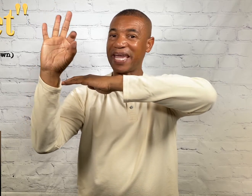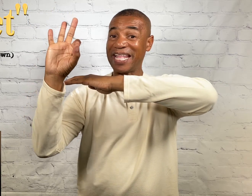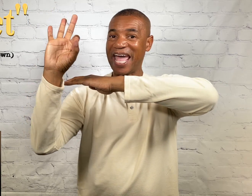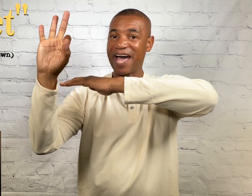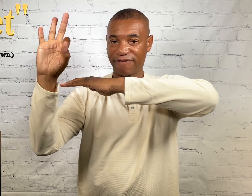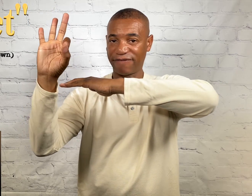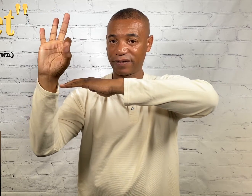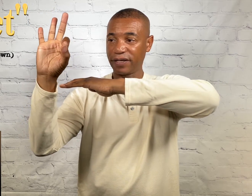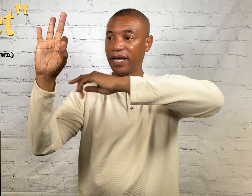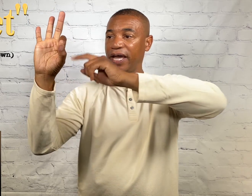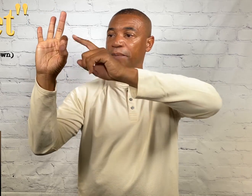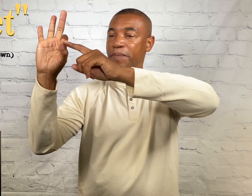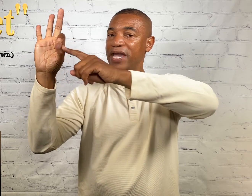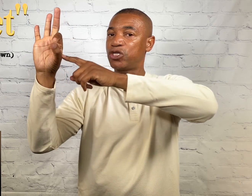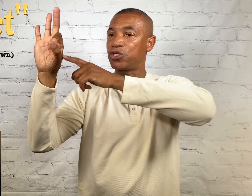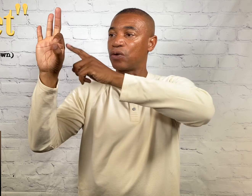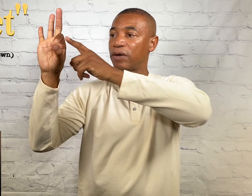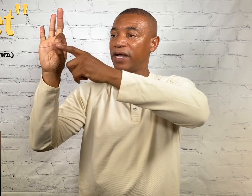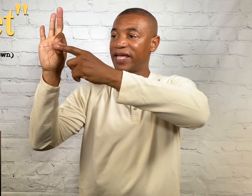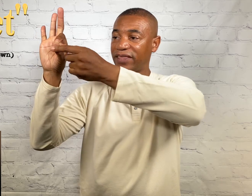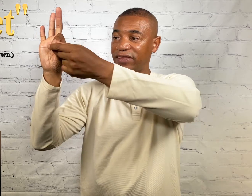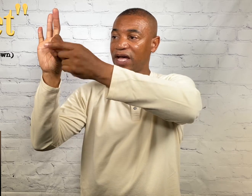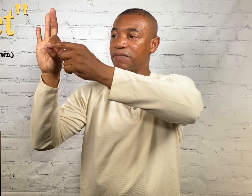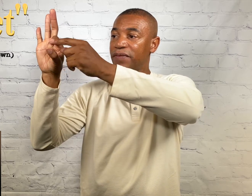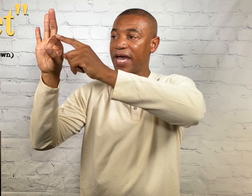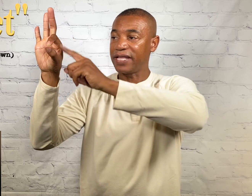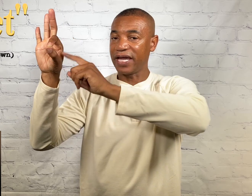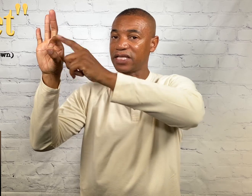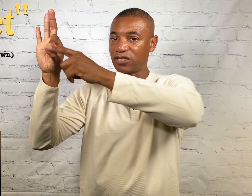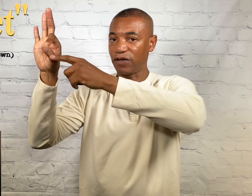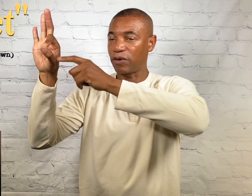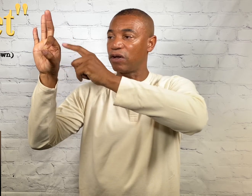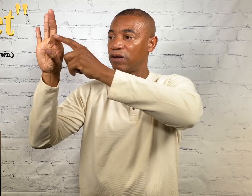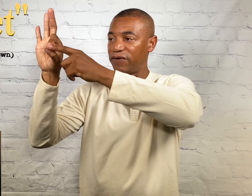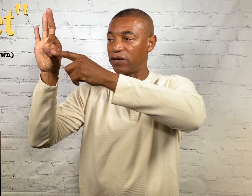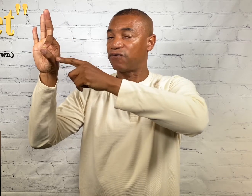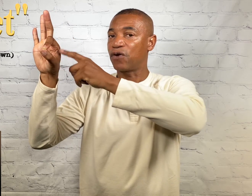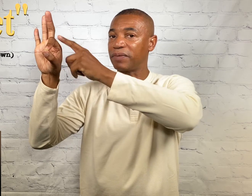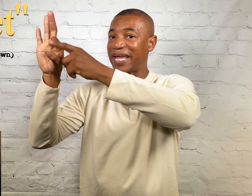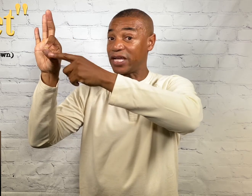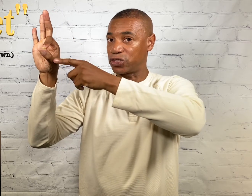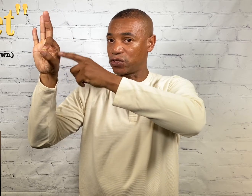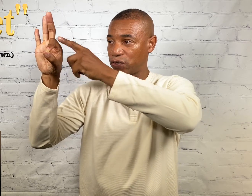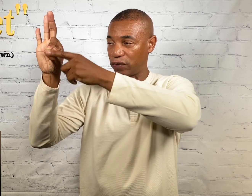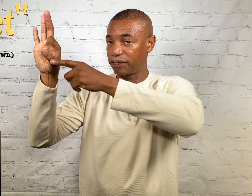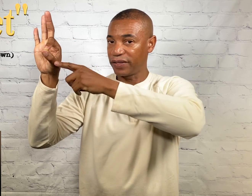an F. But make sure that the thumb and the index finger form like a circle.